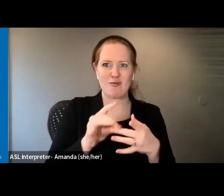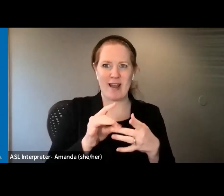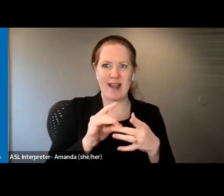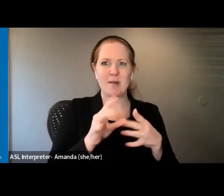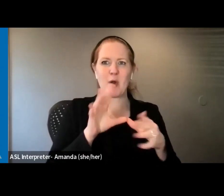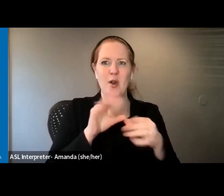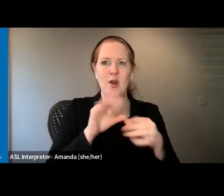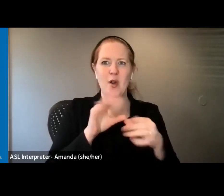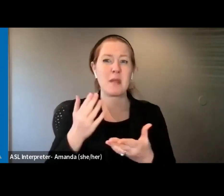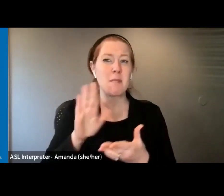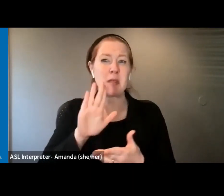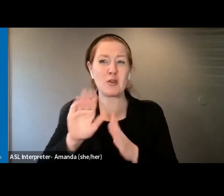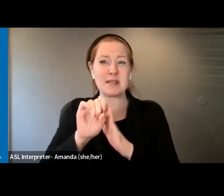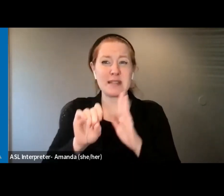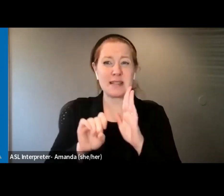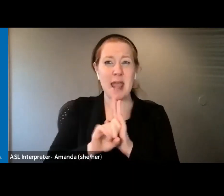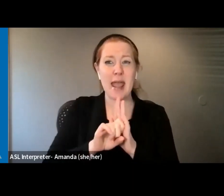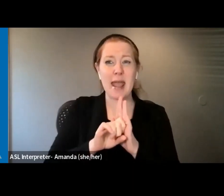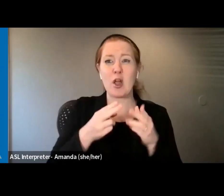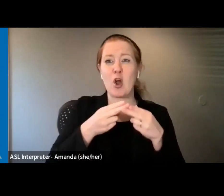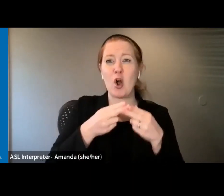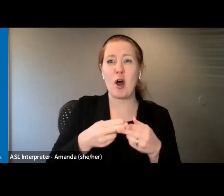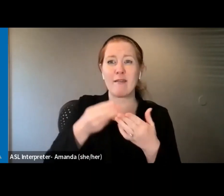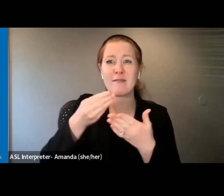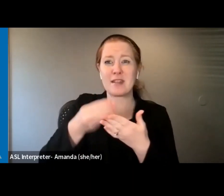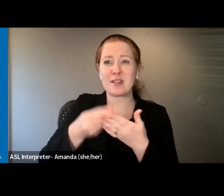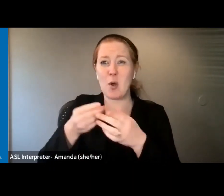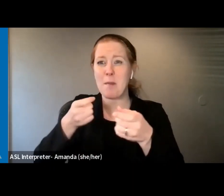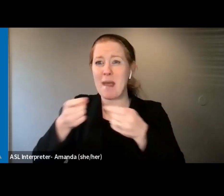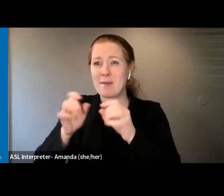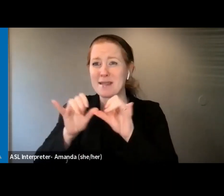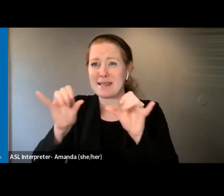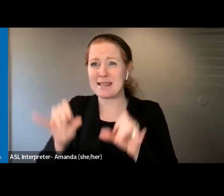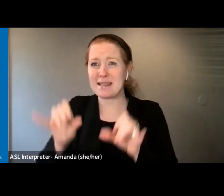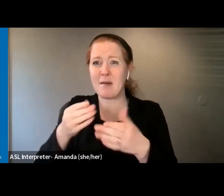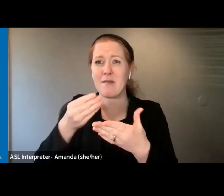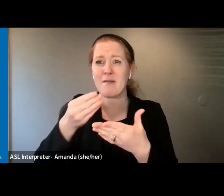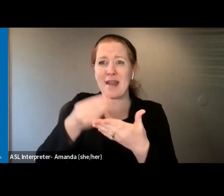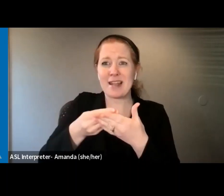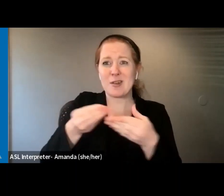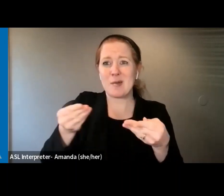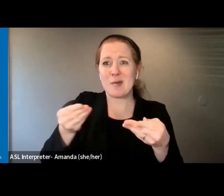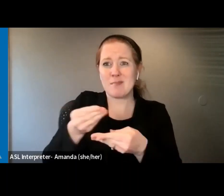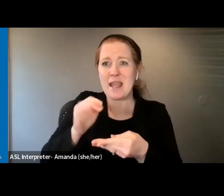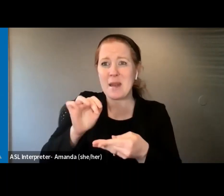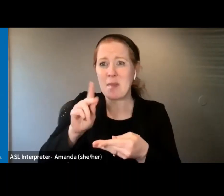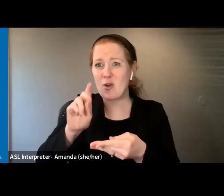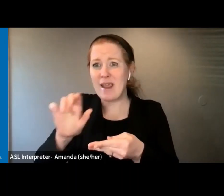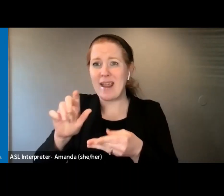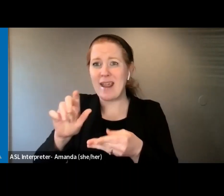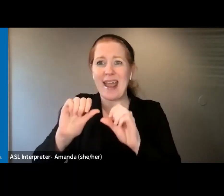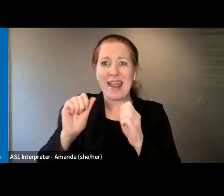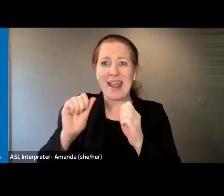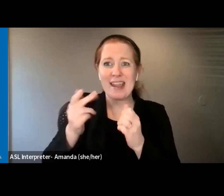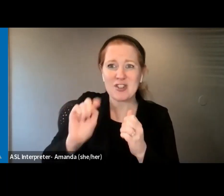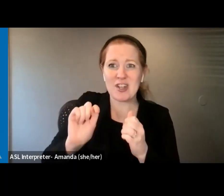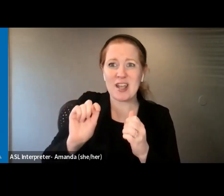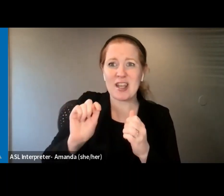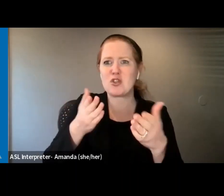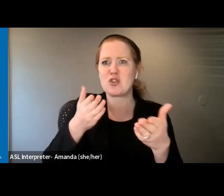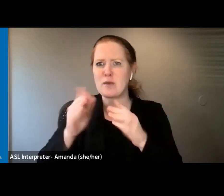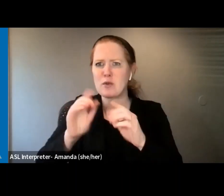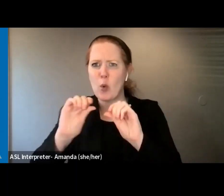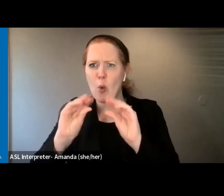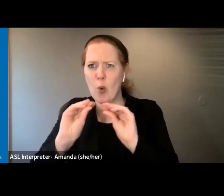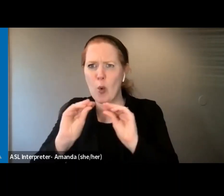be called a fiscal management service, it may be called fiscal intermediary, fiscal employer agent, intermediary service organization. There are